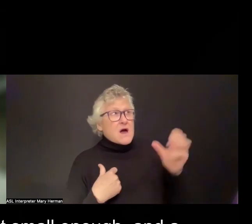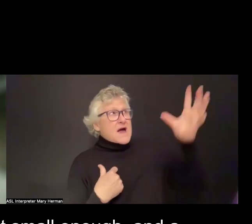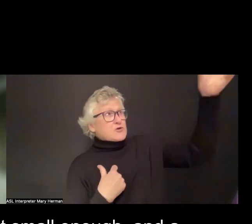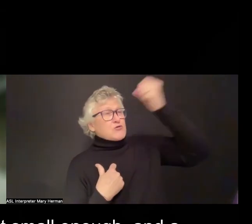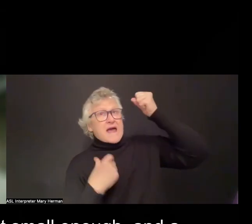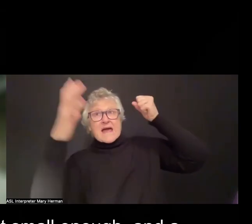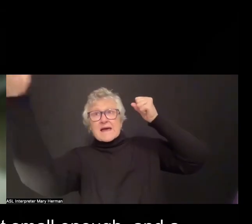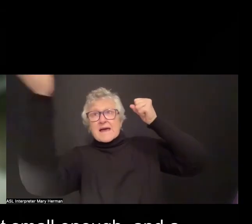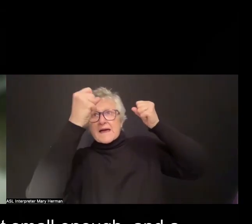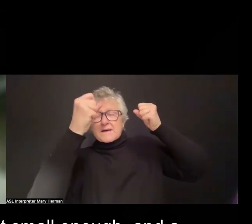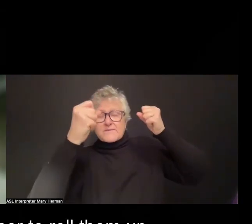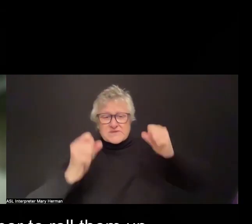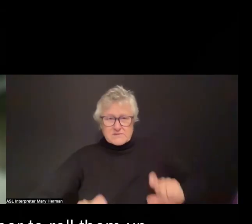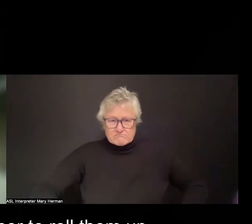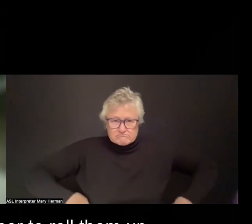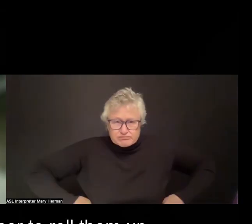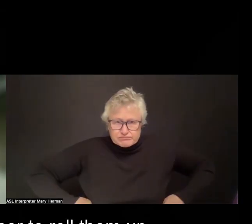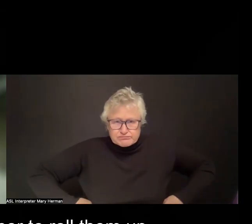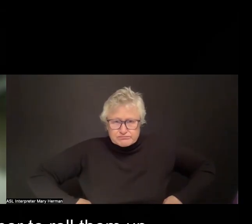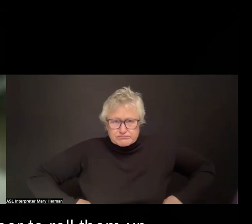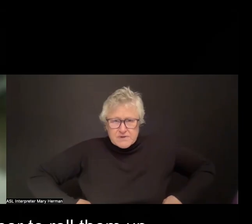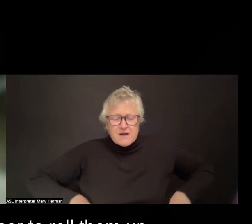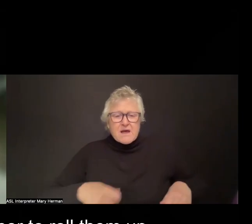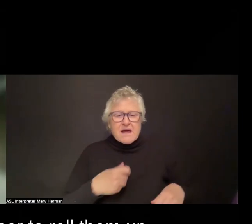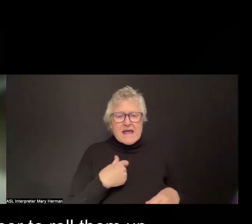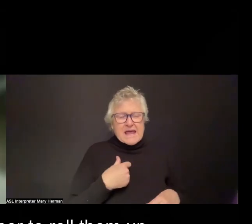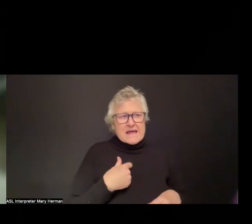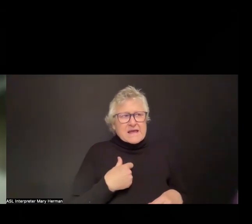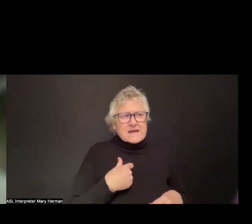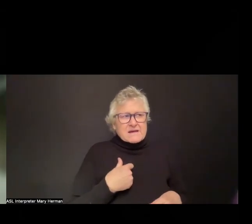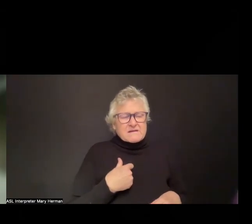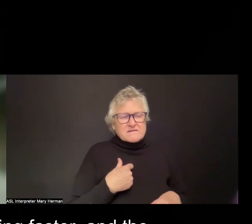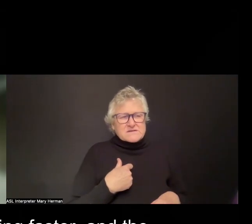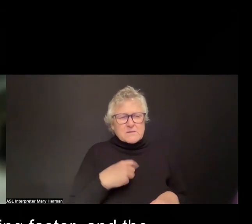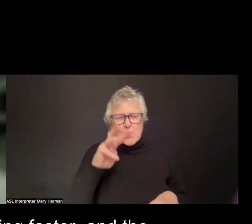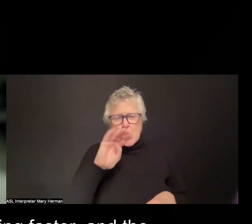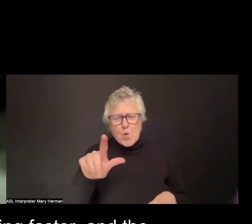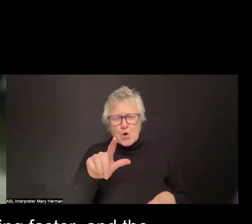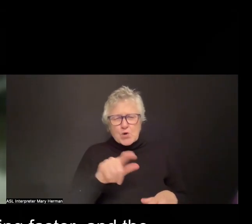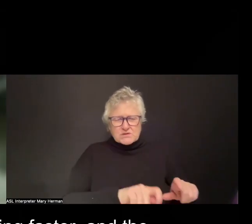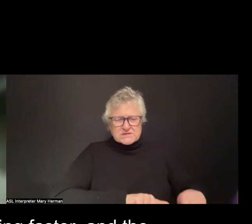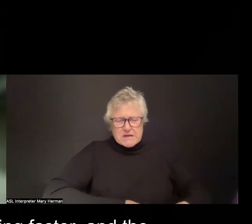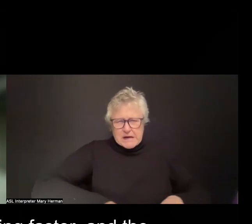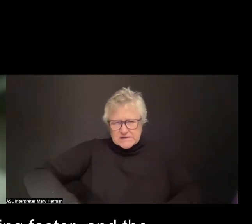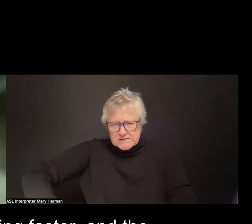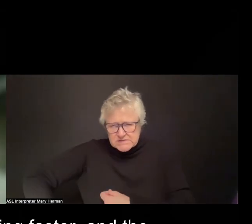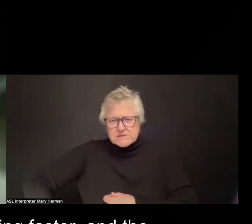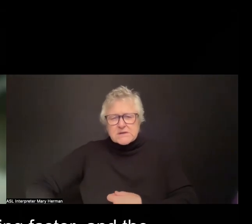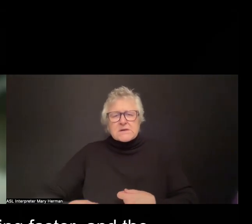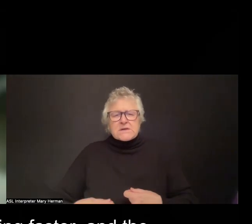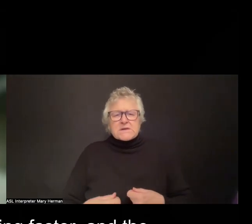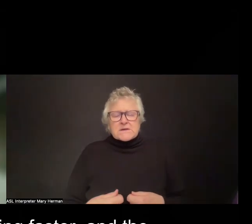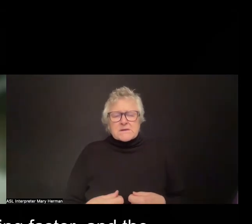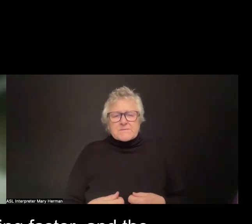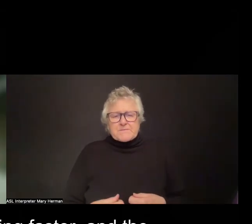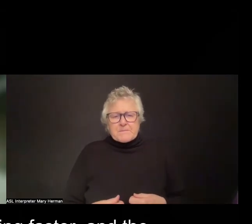and a pair of woolen stockings, hopping on one foot, then the other, to roll them up over my knees. The sky was paling faster, and the distant